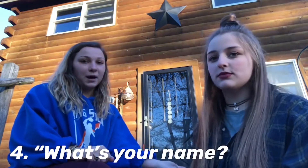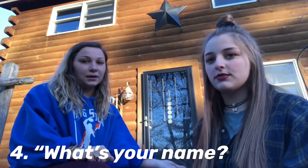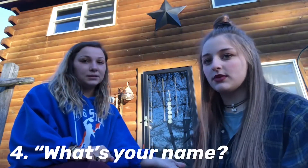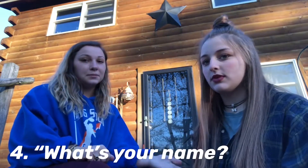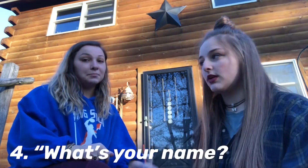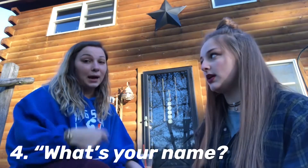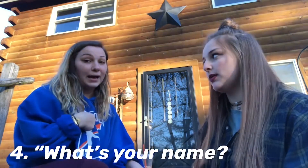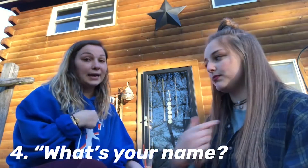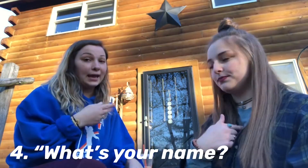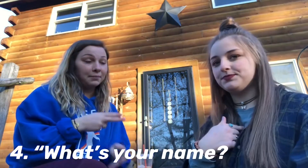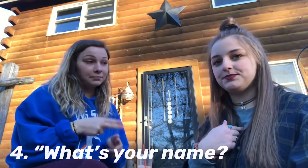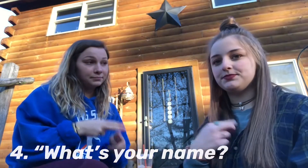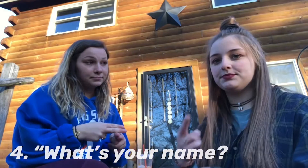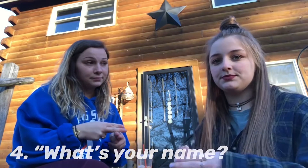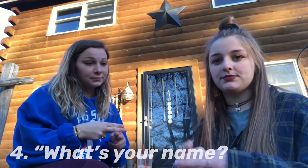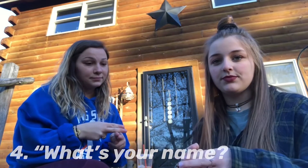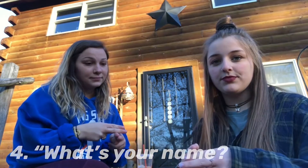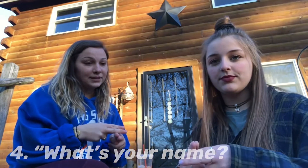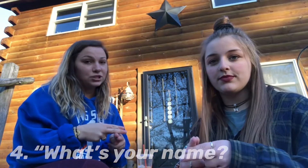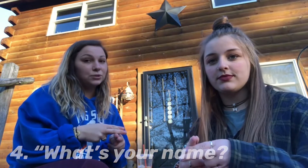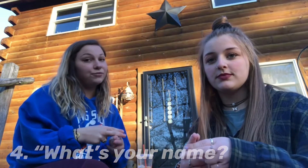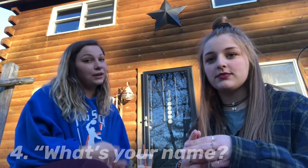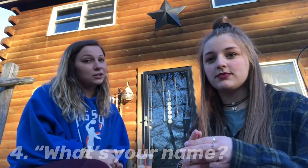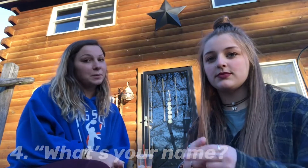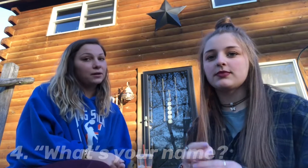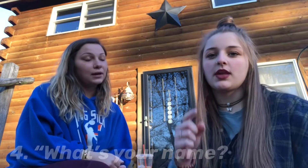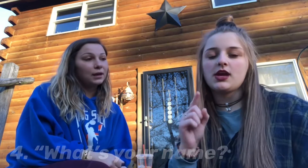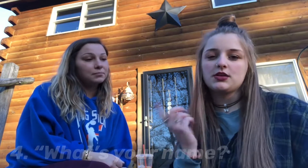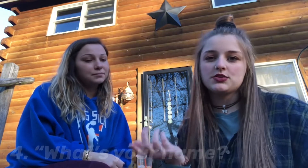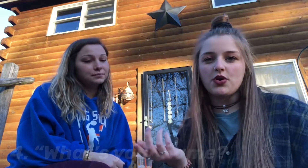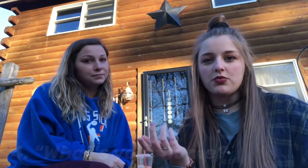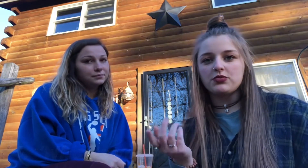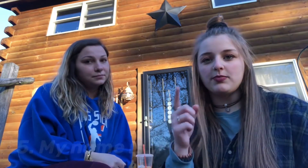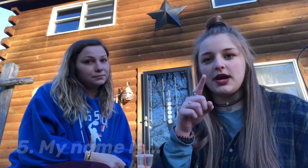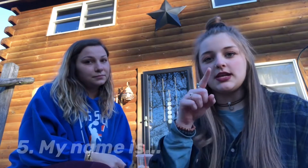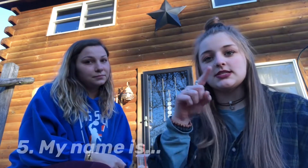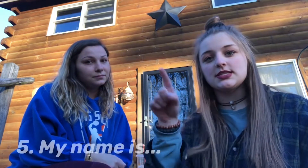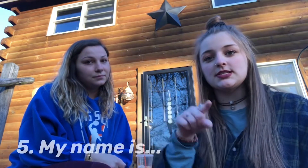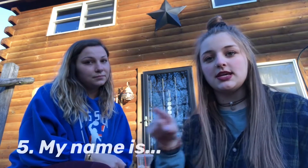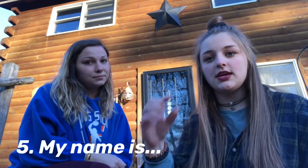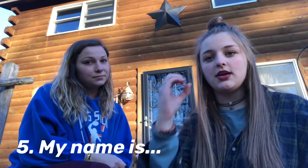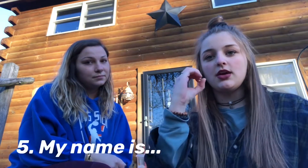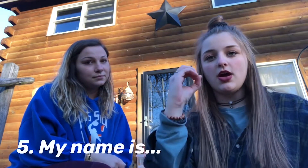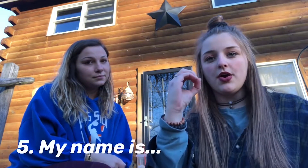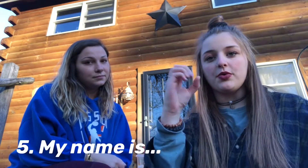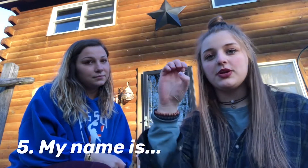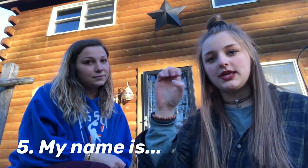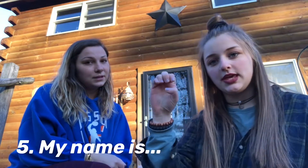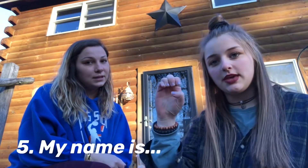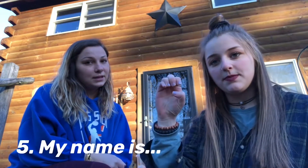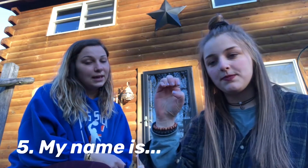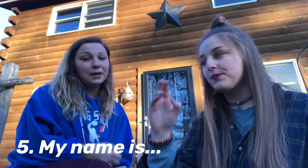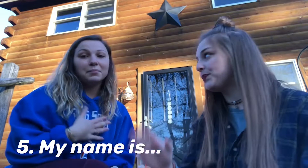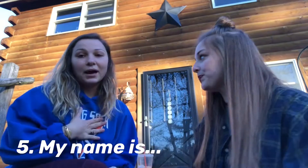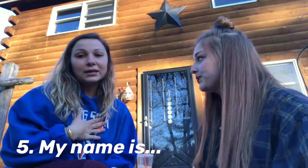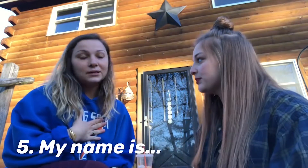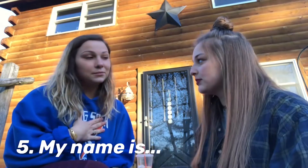respond, my name, and then she'd finger spell her name. So mine is Z-O-E. And mine, when